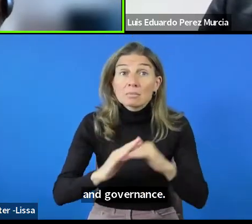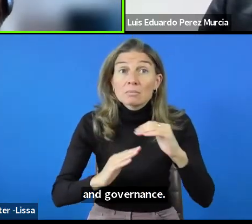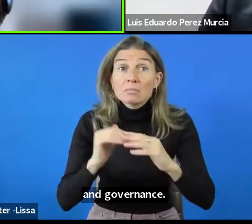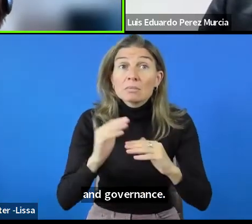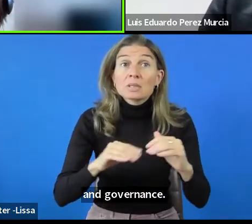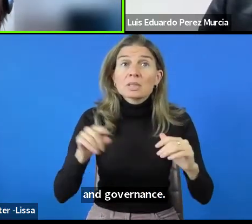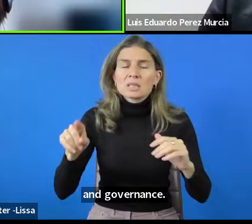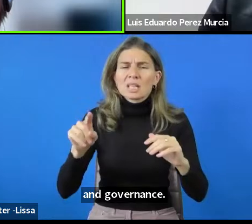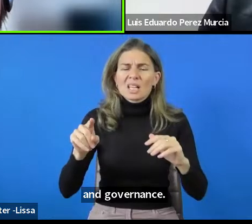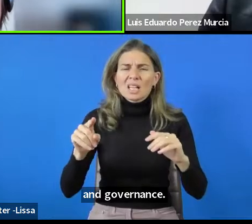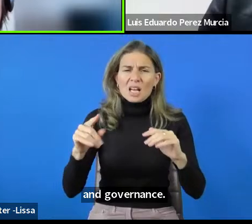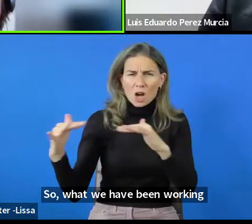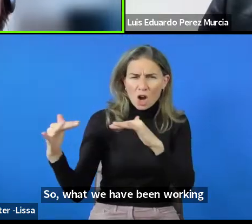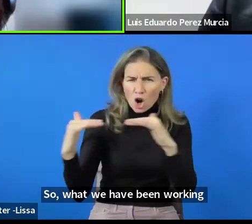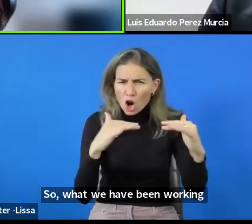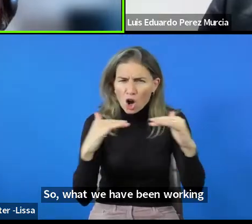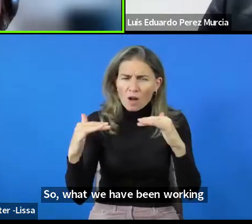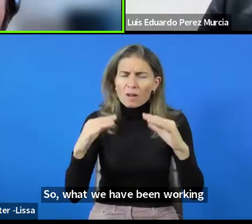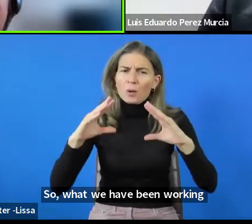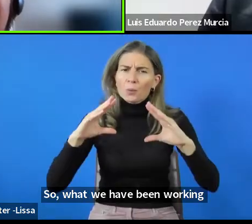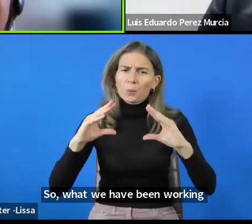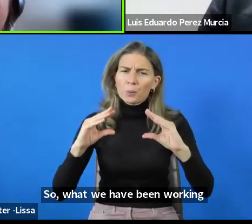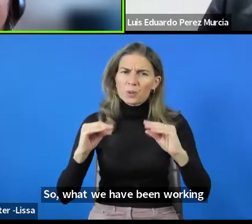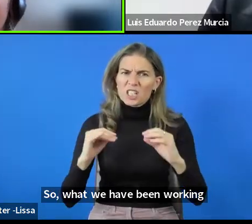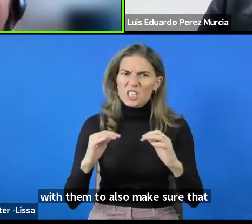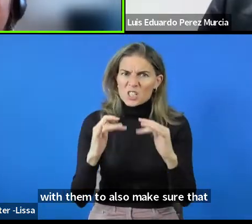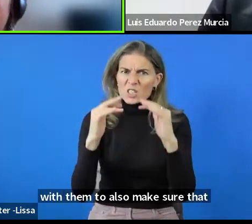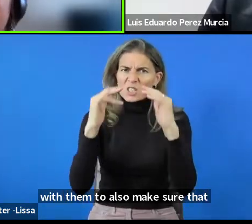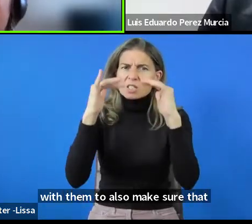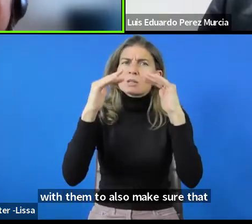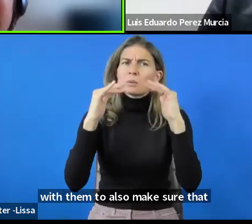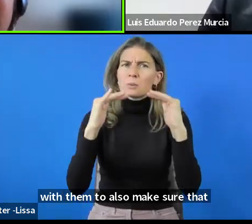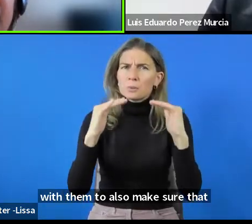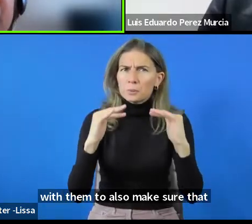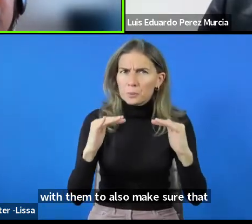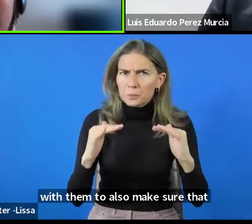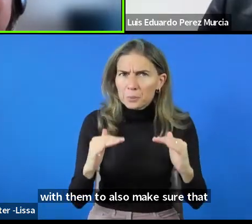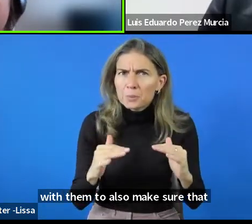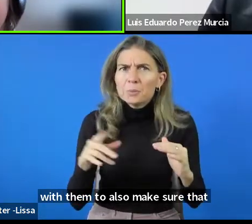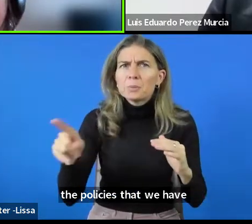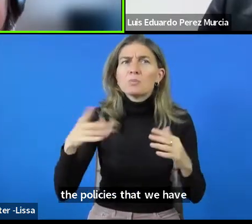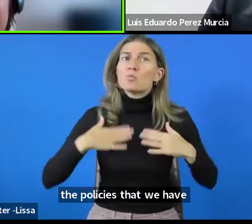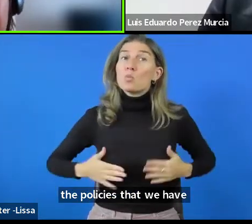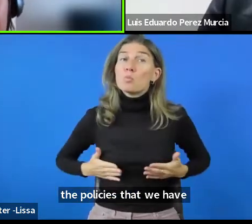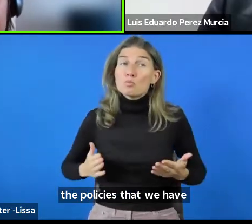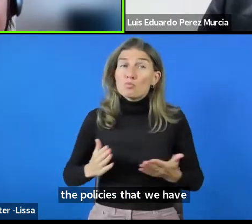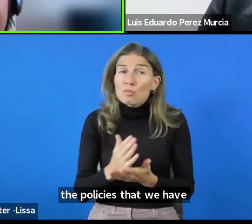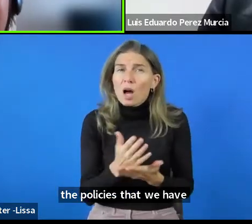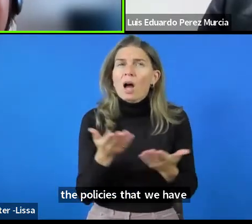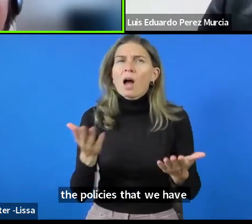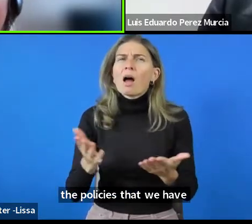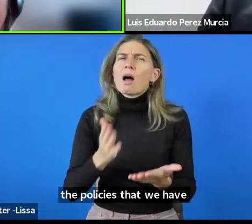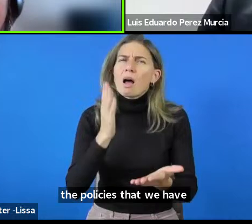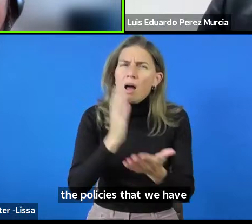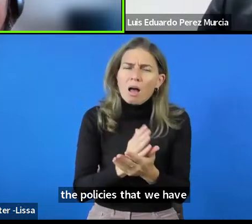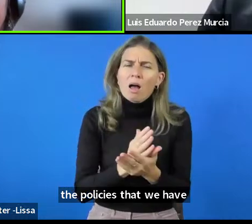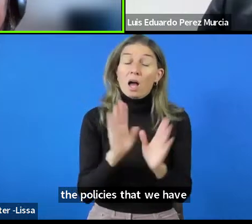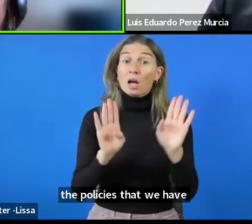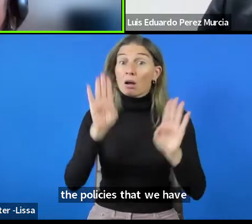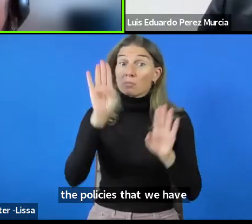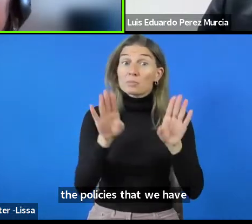them to also make sure that the policies that we've developed are truly participatory,